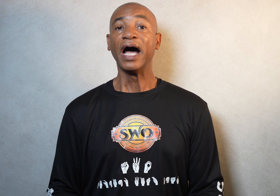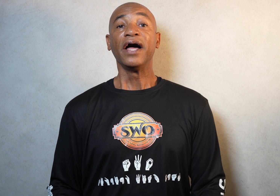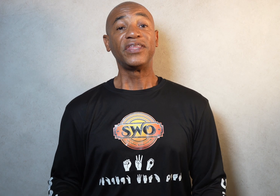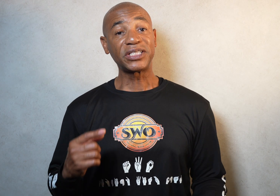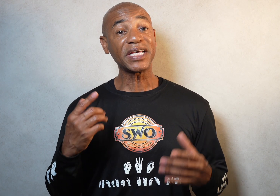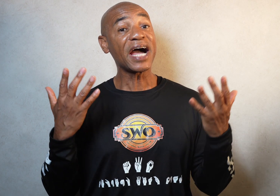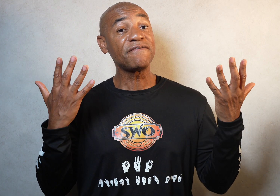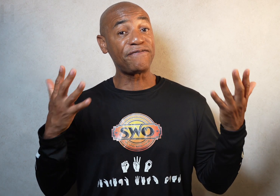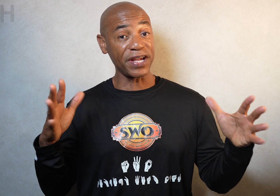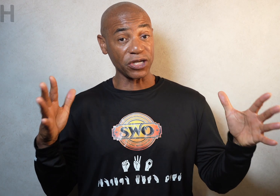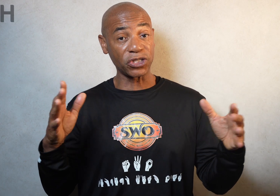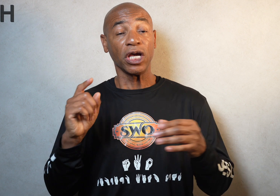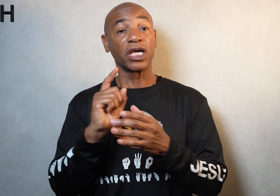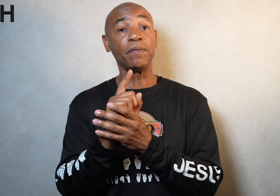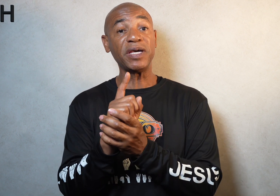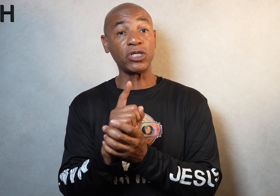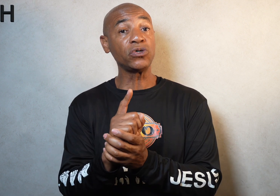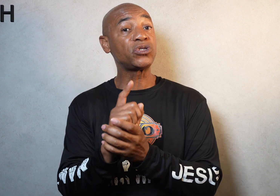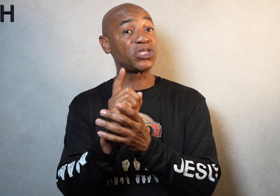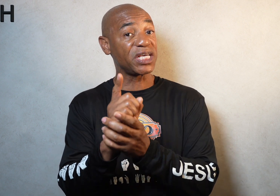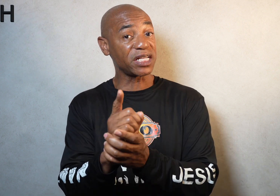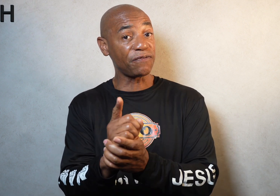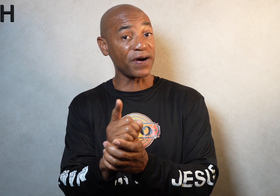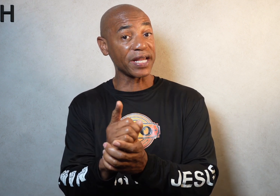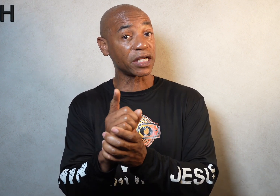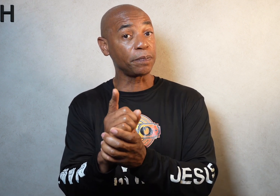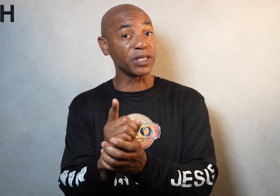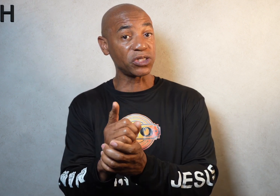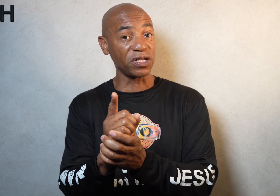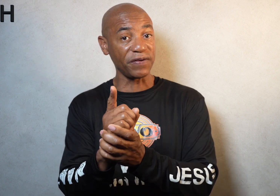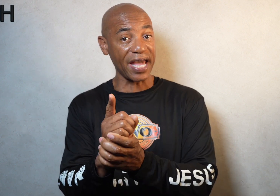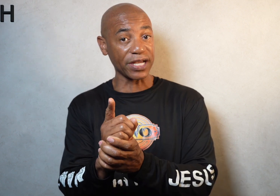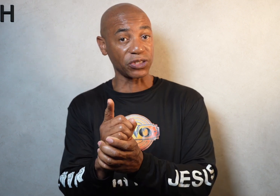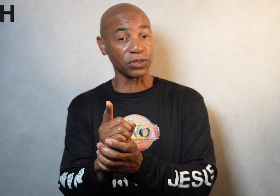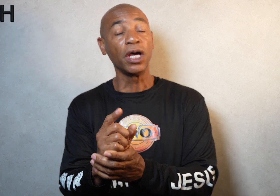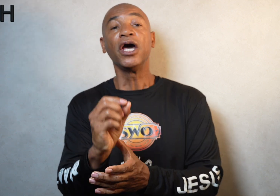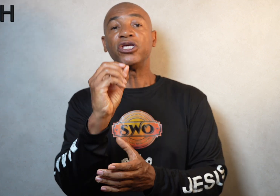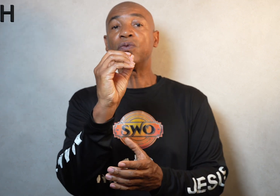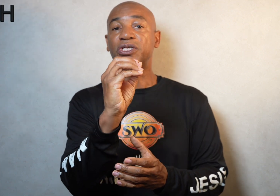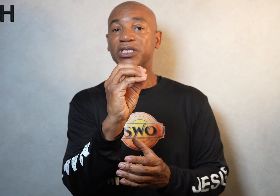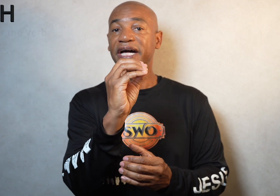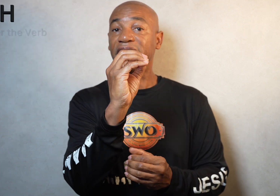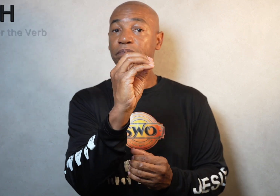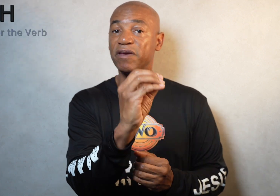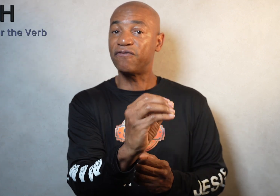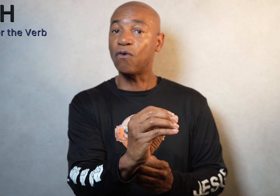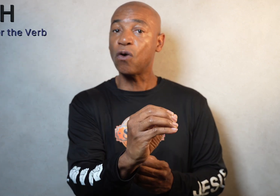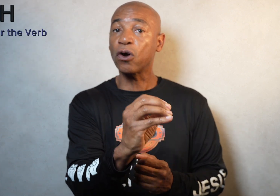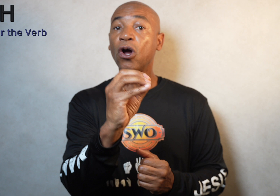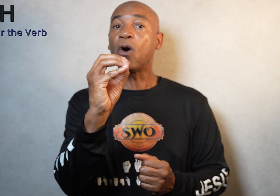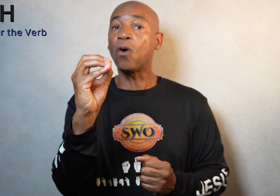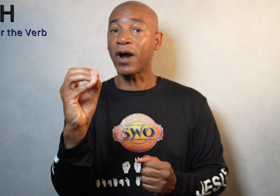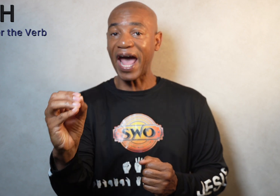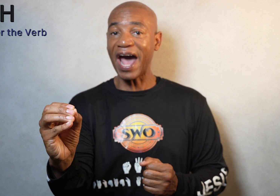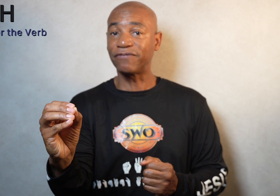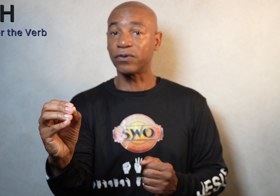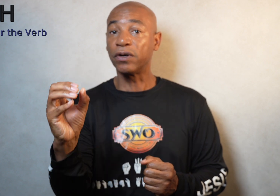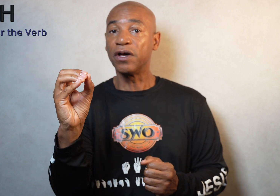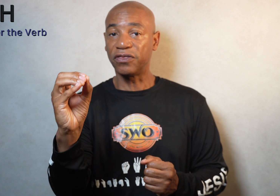The sign finish can be used signifying the completion of an action. You would sign it before or after the